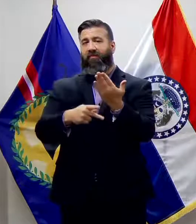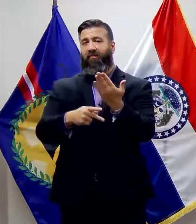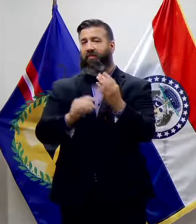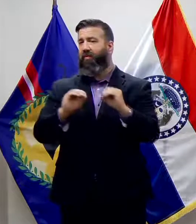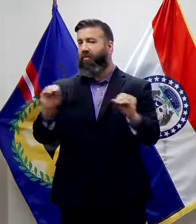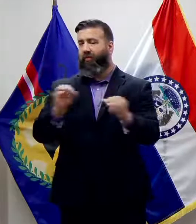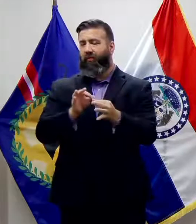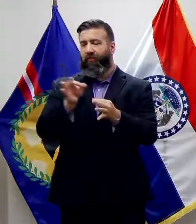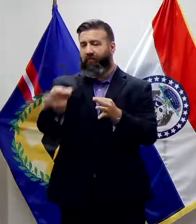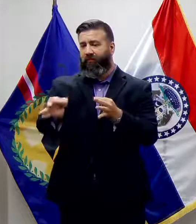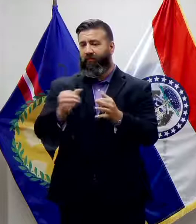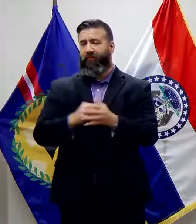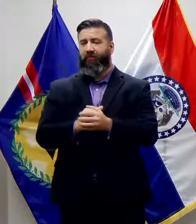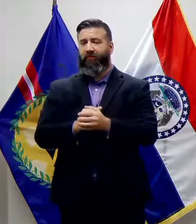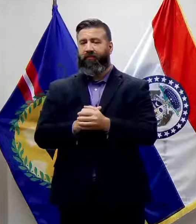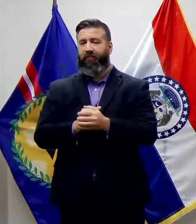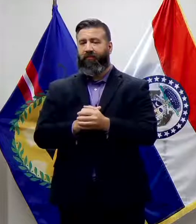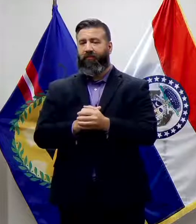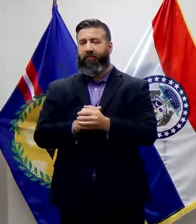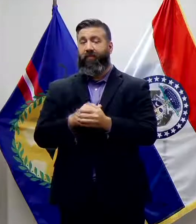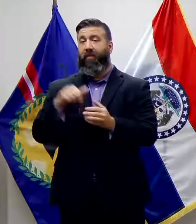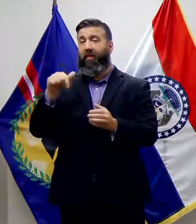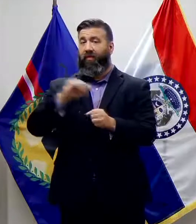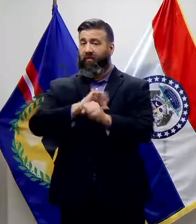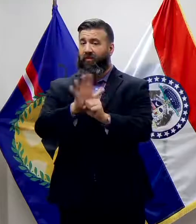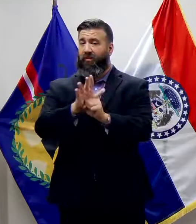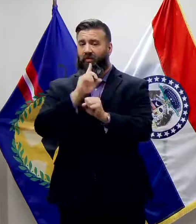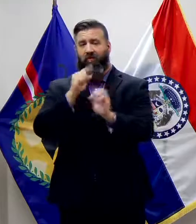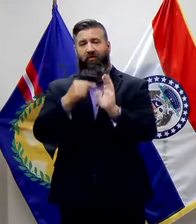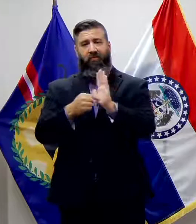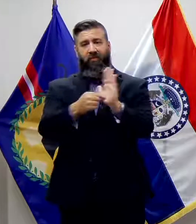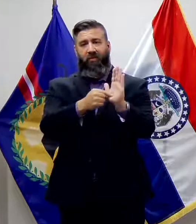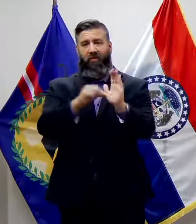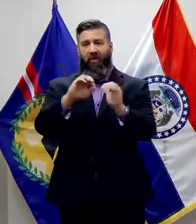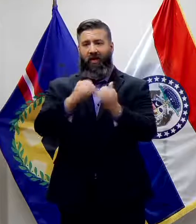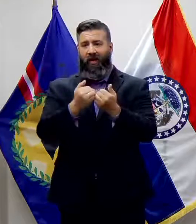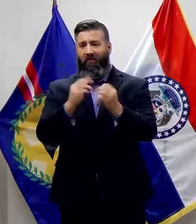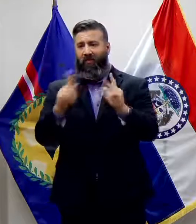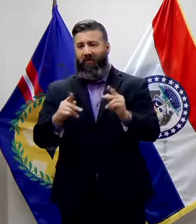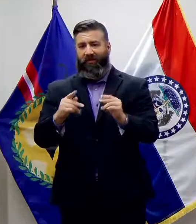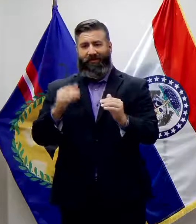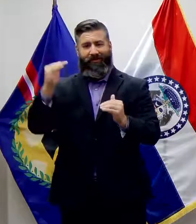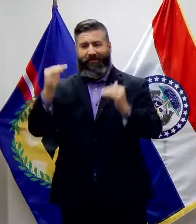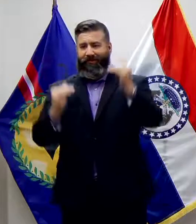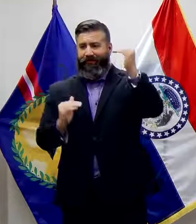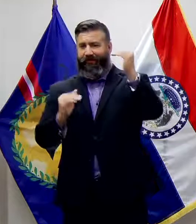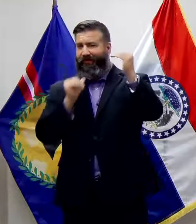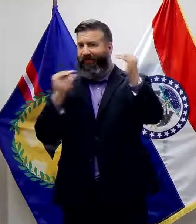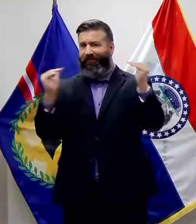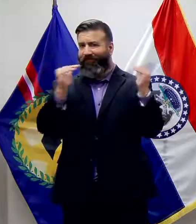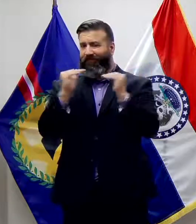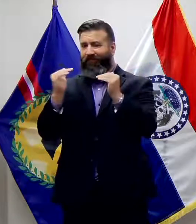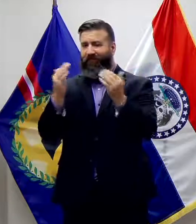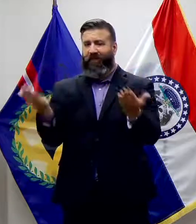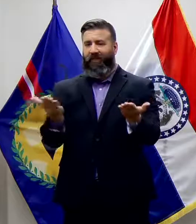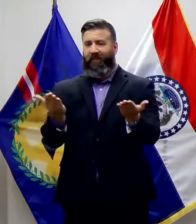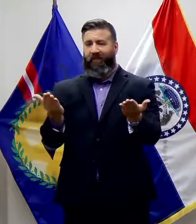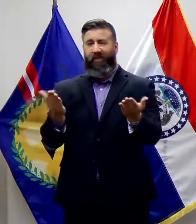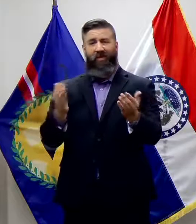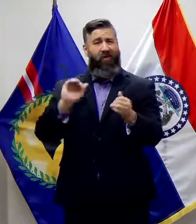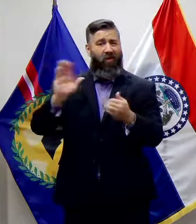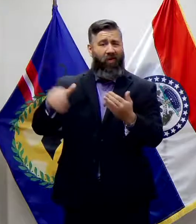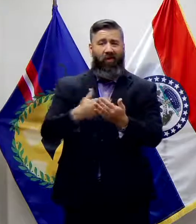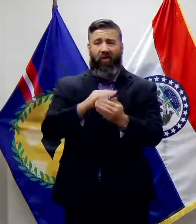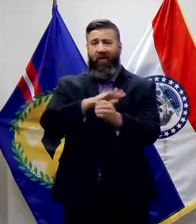hand. This pandemic highlighted the great disparities in our county in almost every facet of life, including access to health